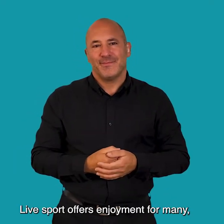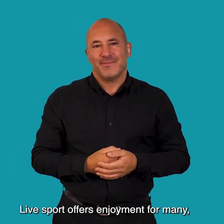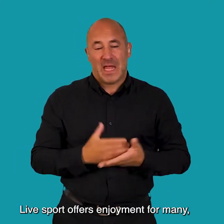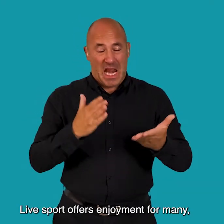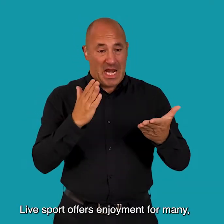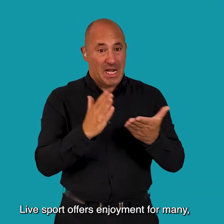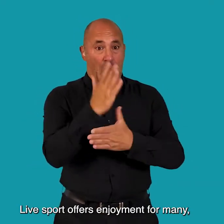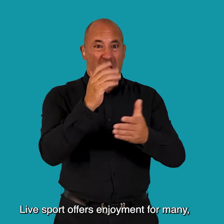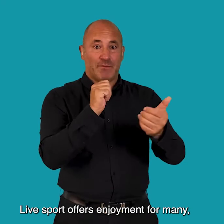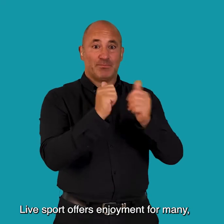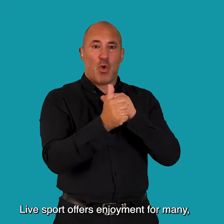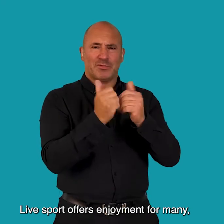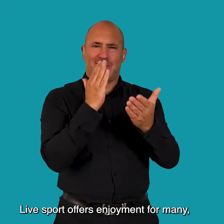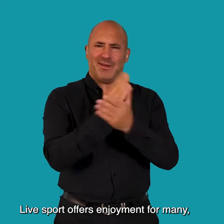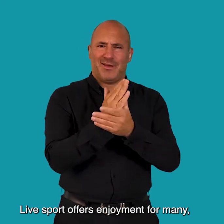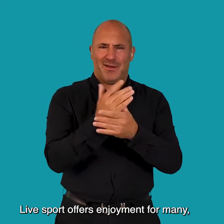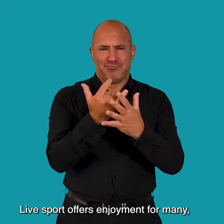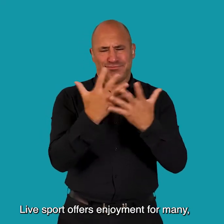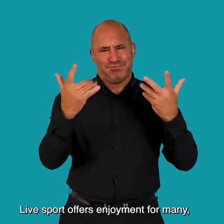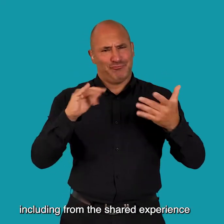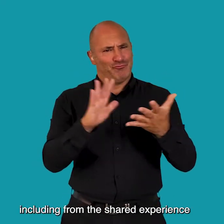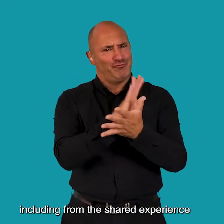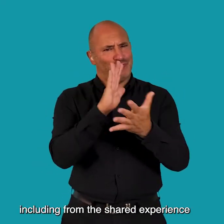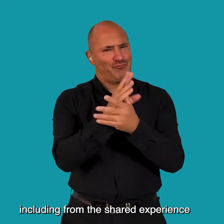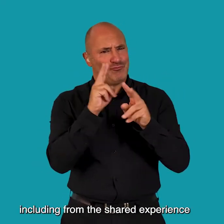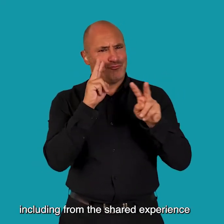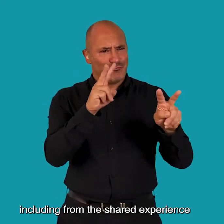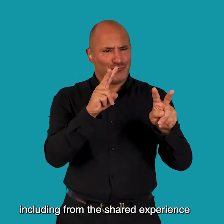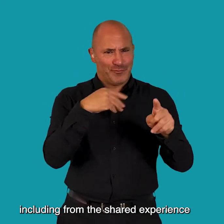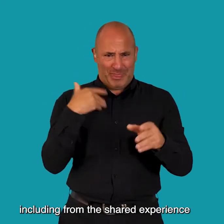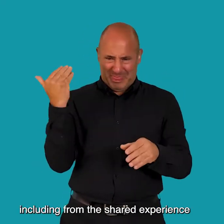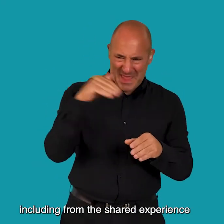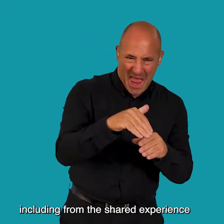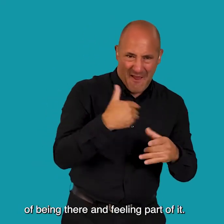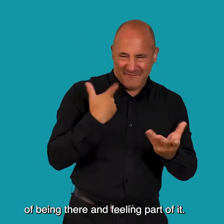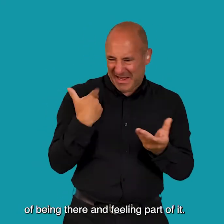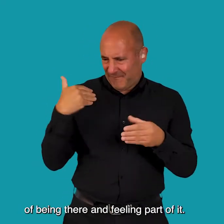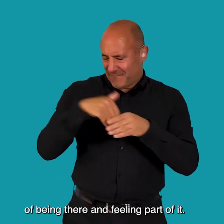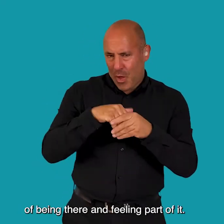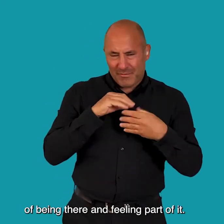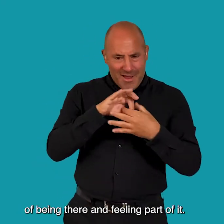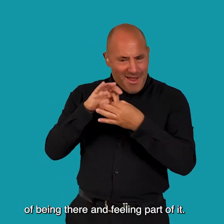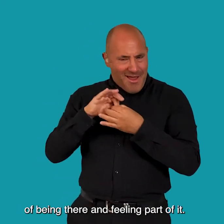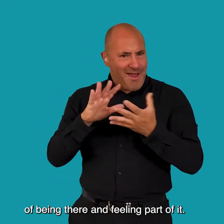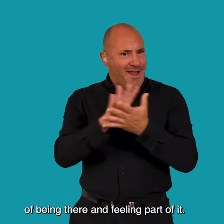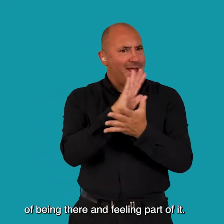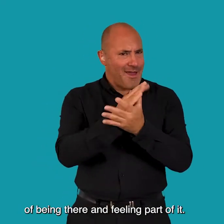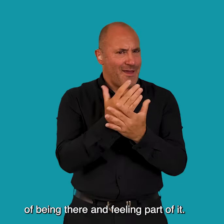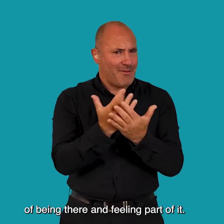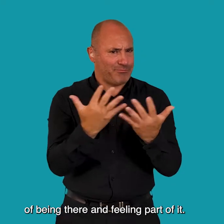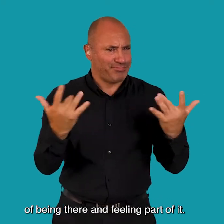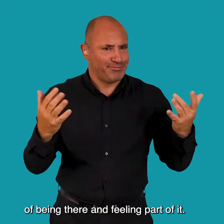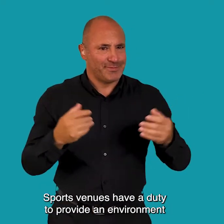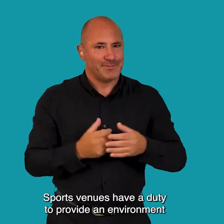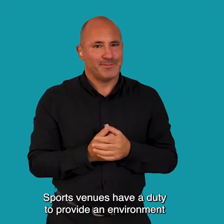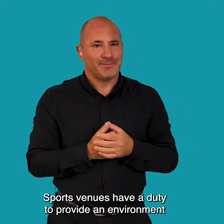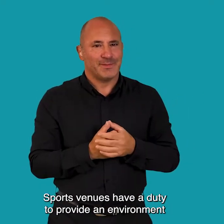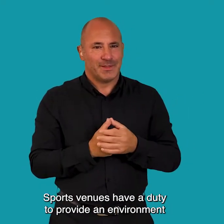Live sport offers enjoyment for many, including from the shared experience of being there and feeling part of it. Sports